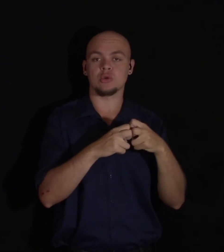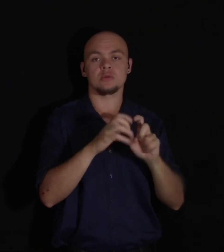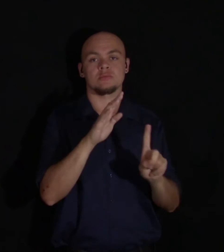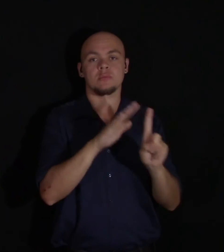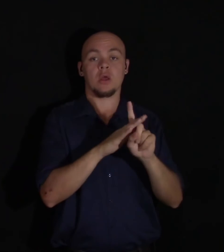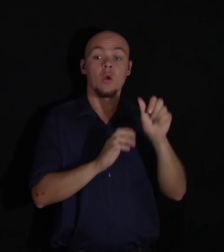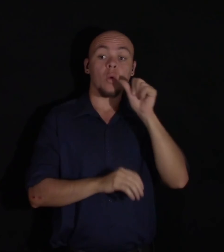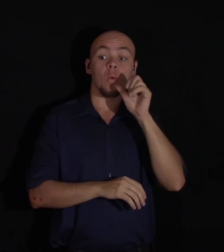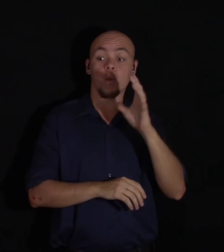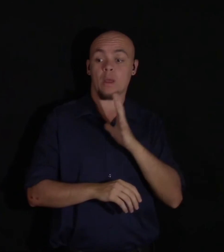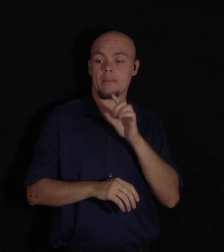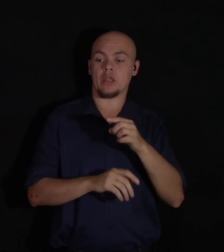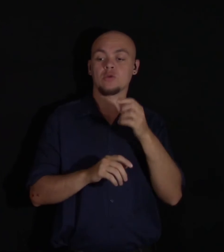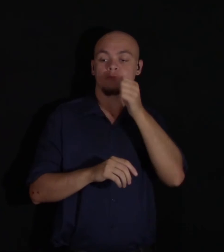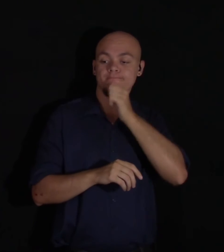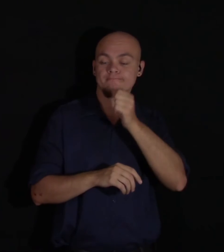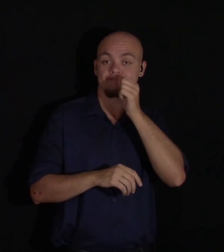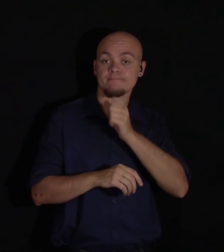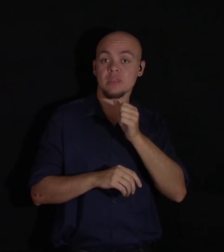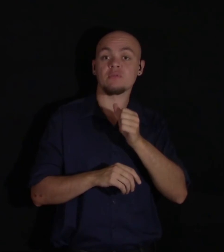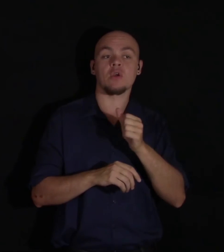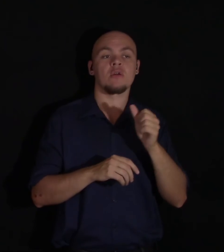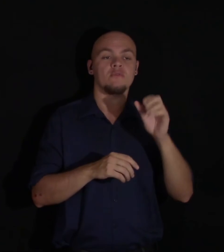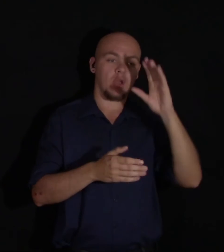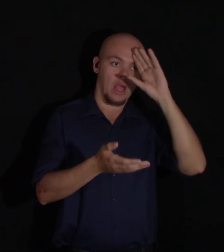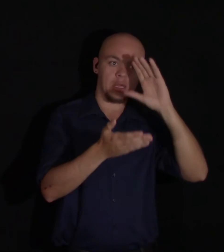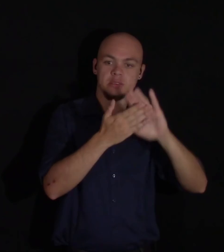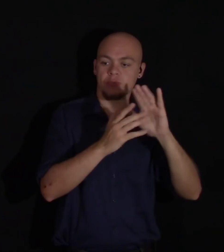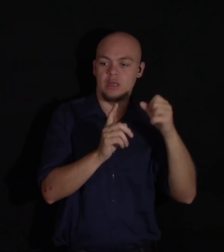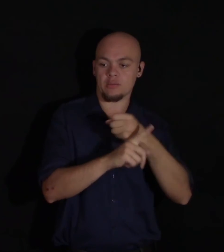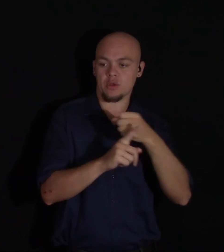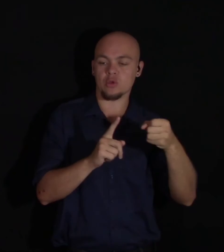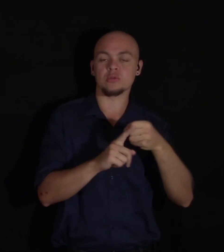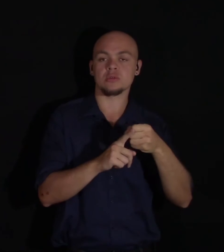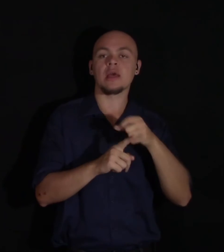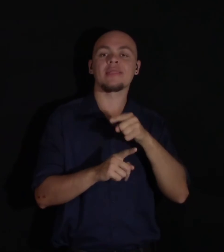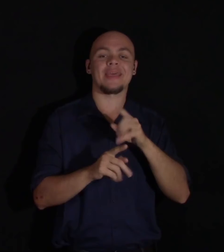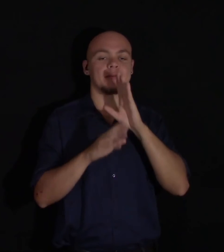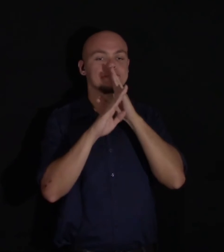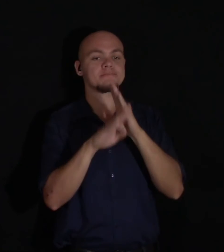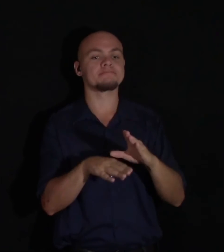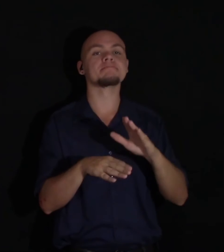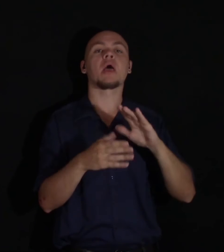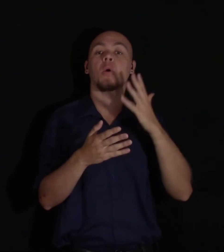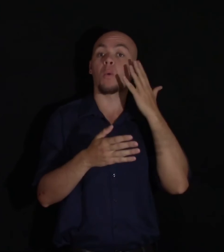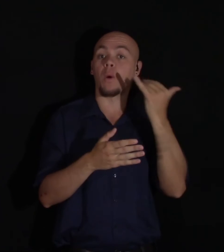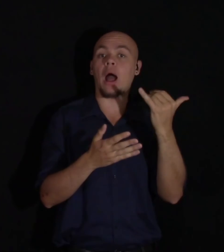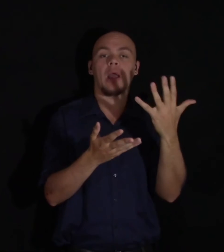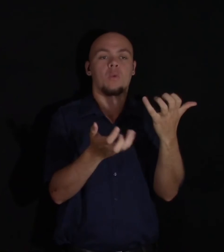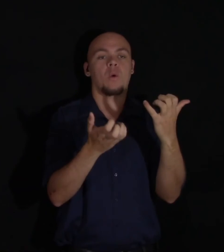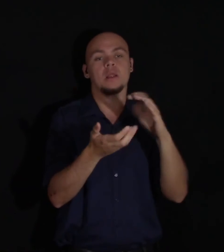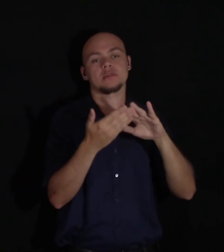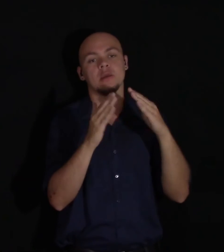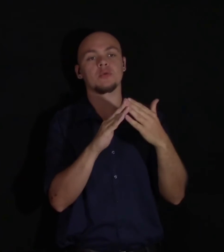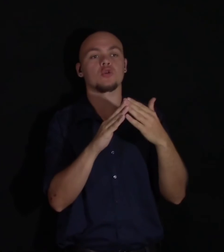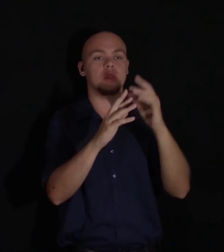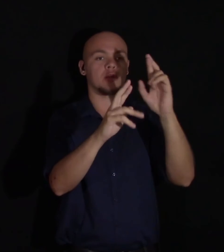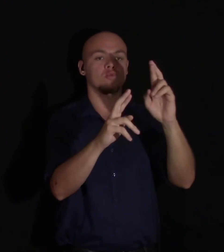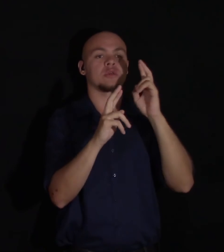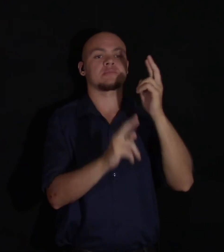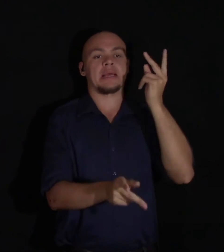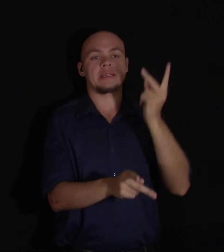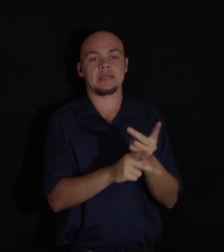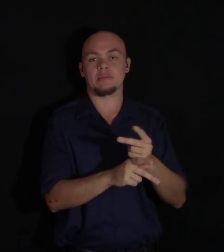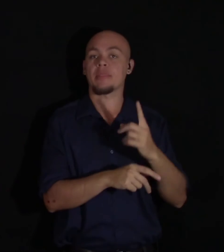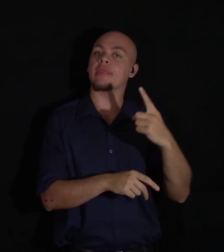from spousal abuse tend to remain silent to earn the respect from their family members or community, because they genuinely believe that this